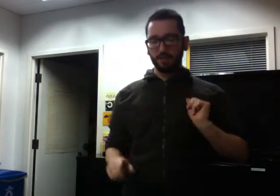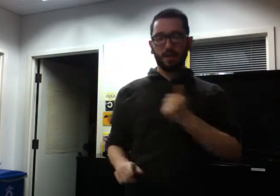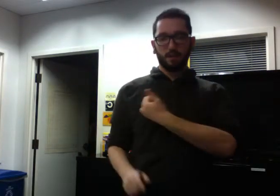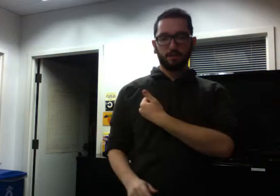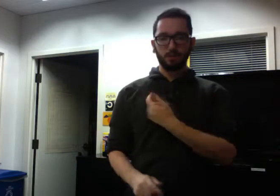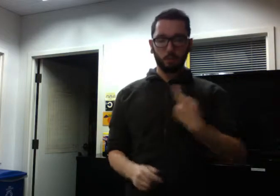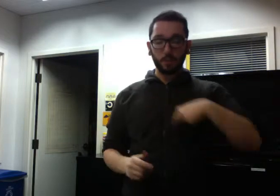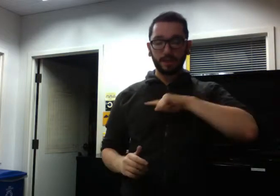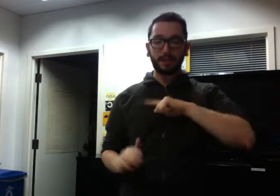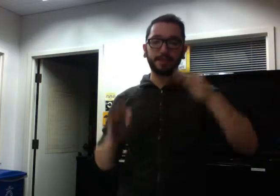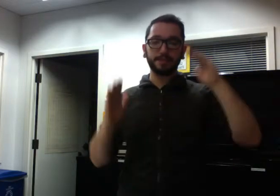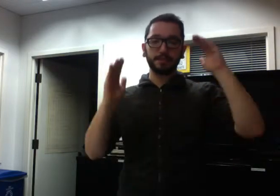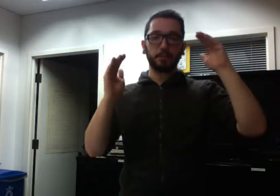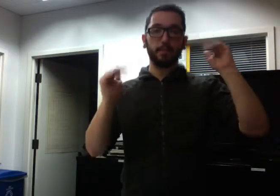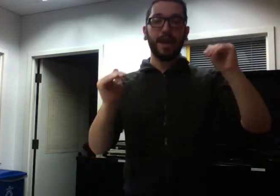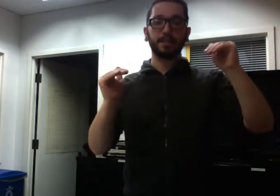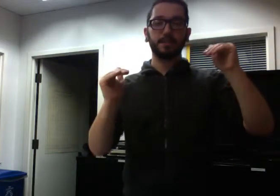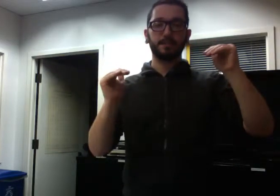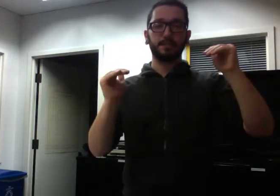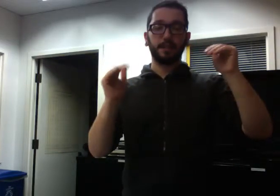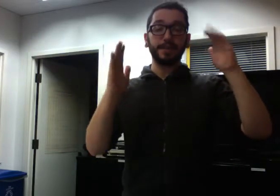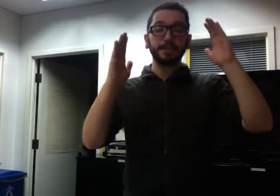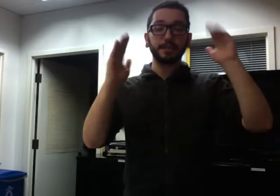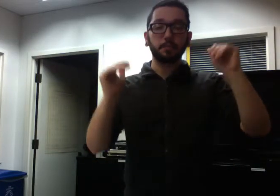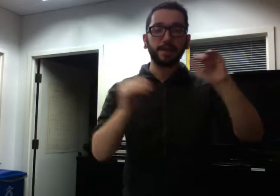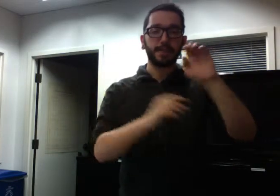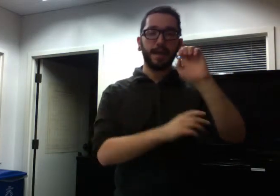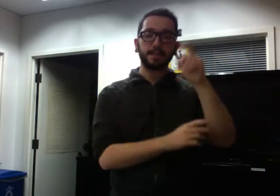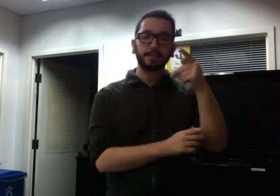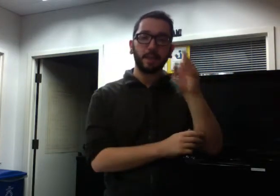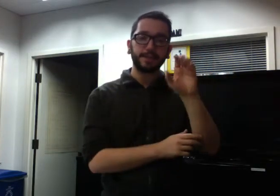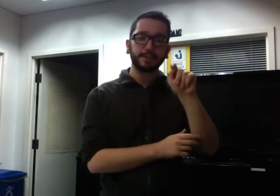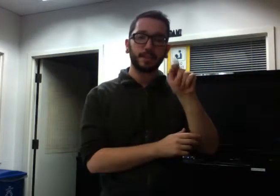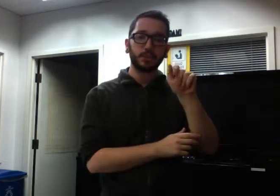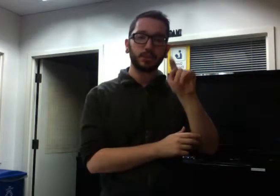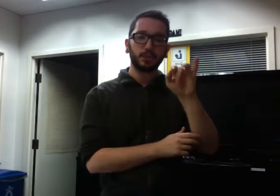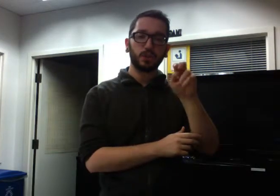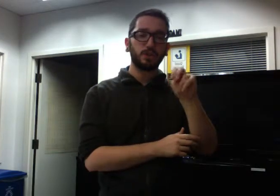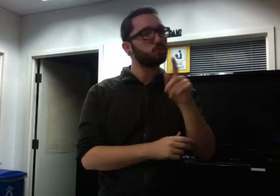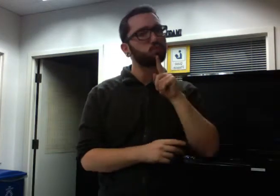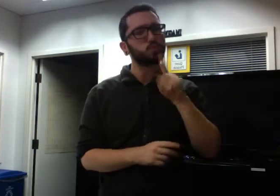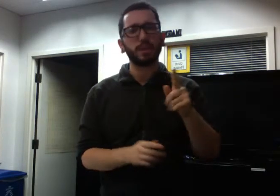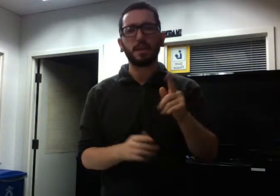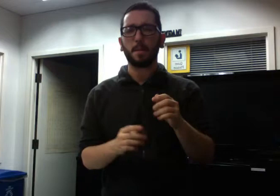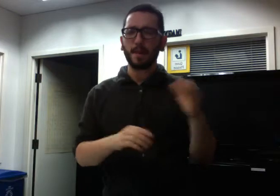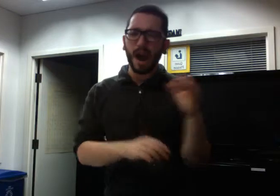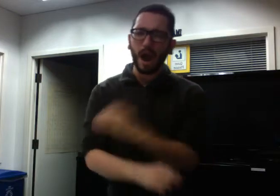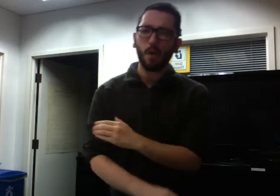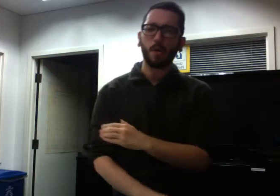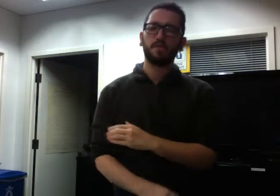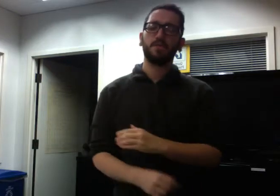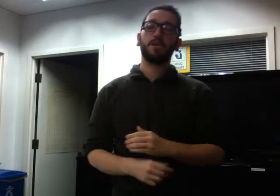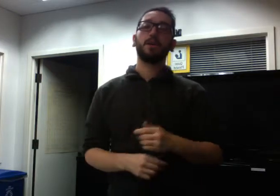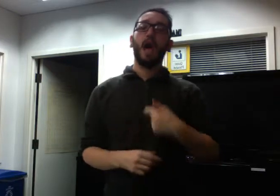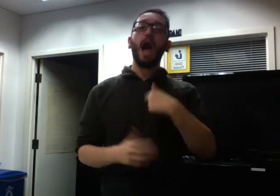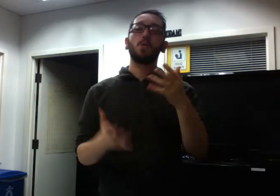is another very powerful determiner of events. I'd like to share a story with you about a young man who